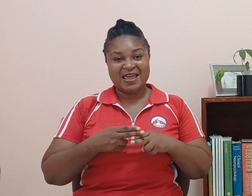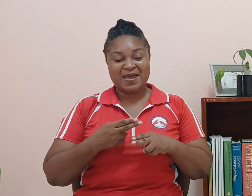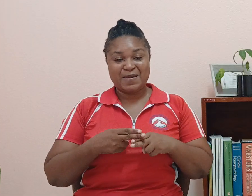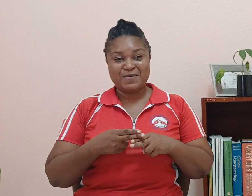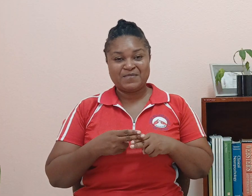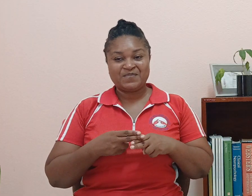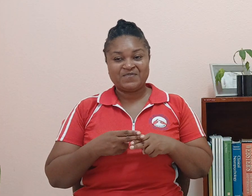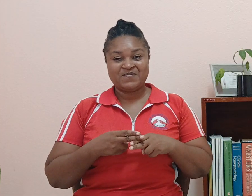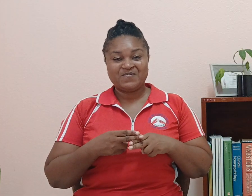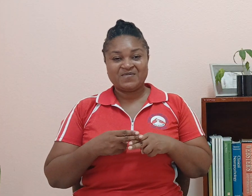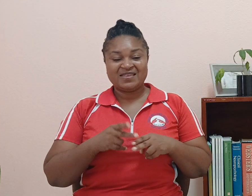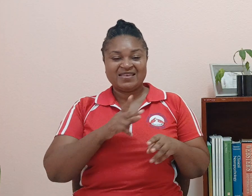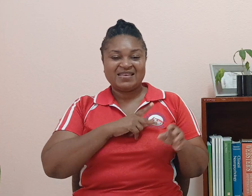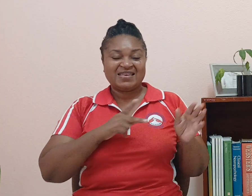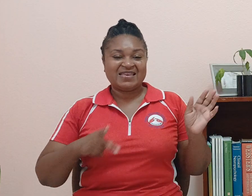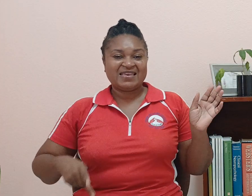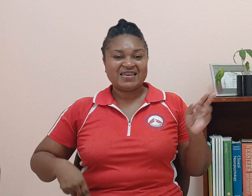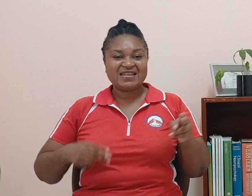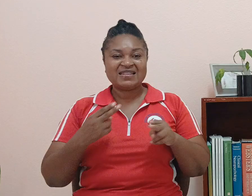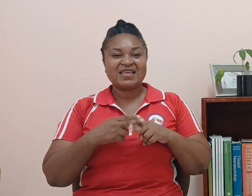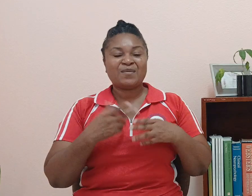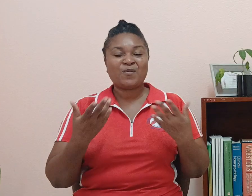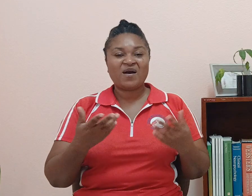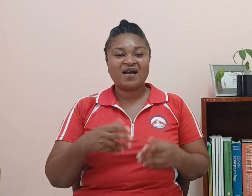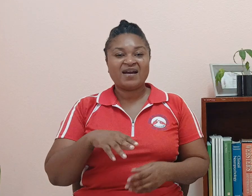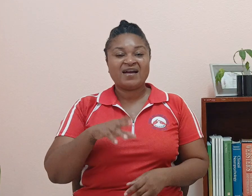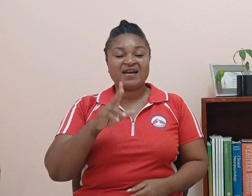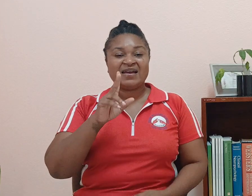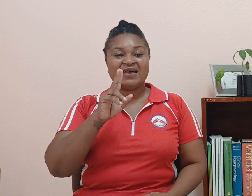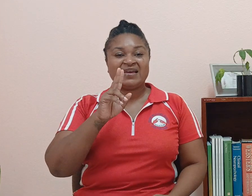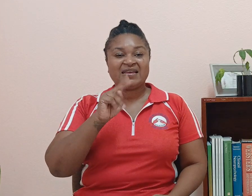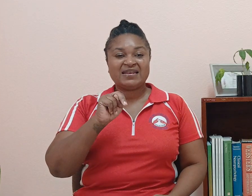He was King Nebuchadnezzar.